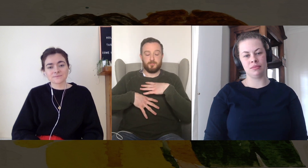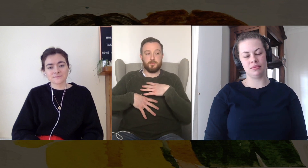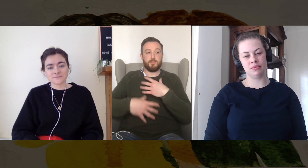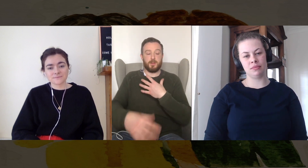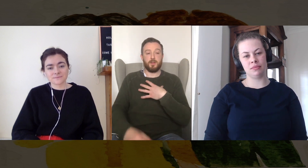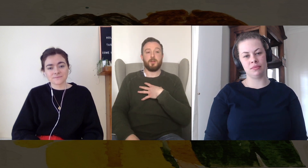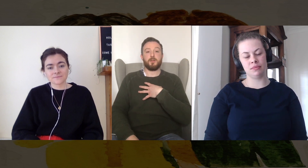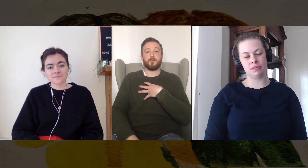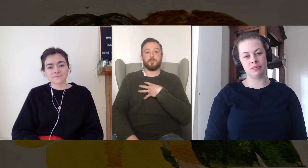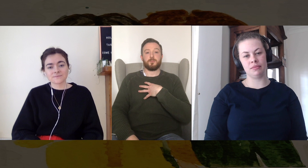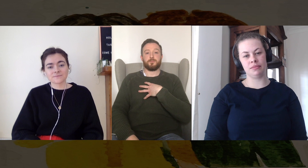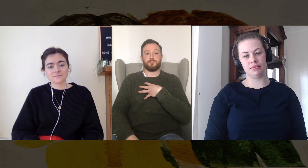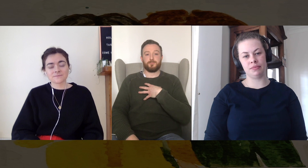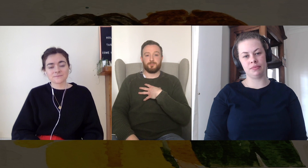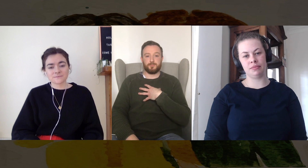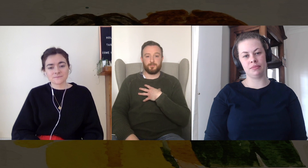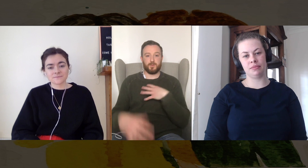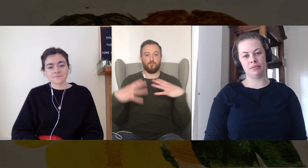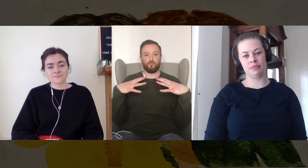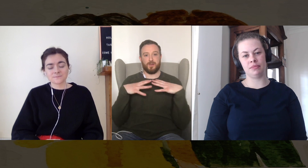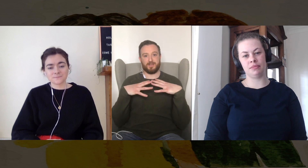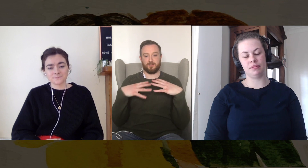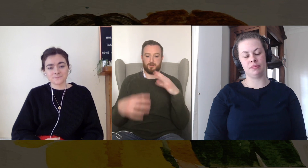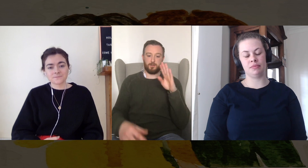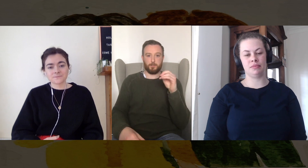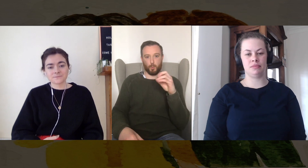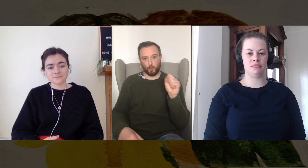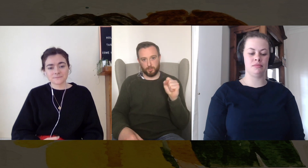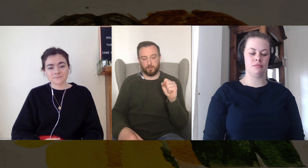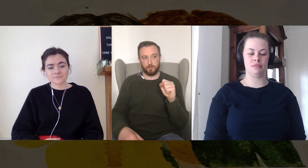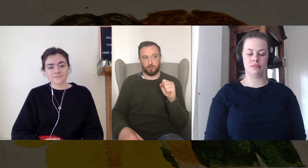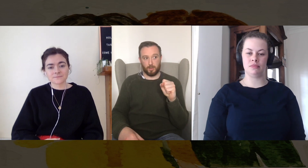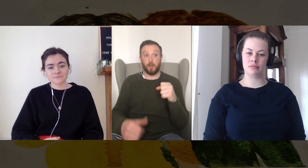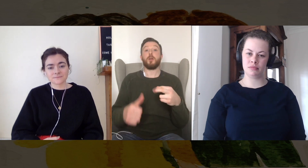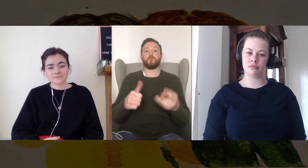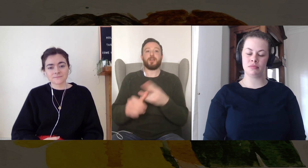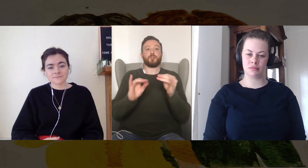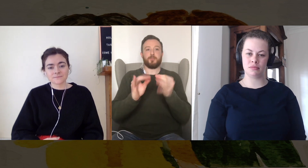used. So then when I think of interpreting,